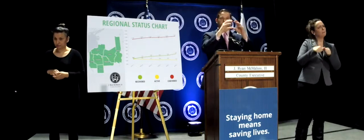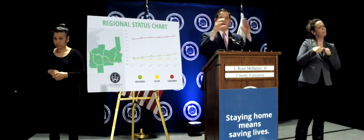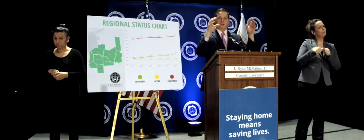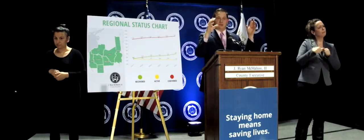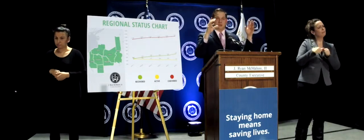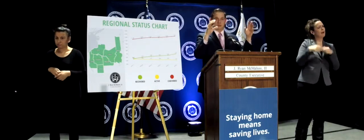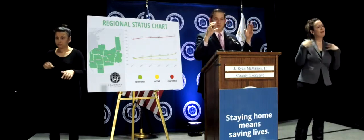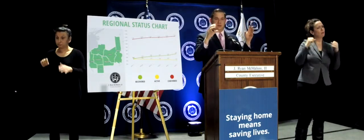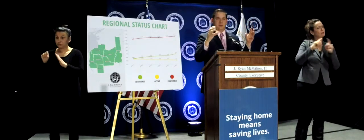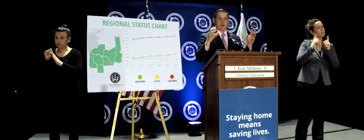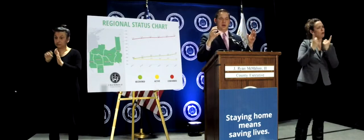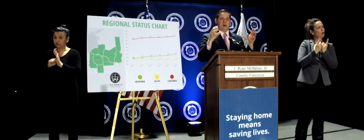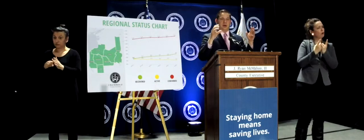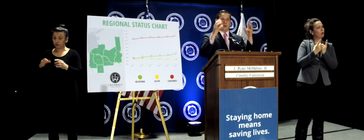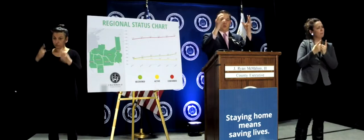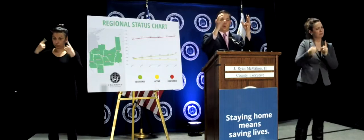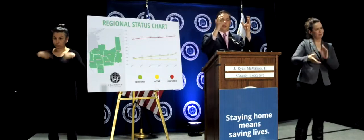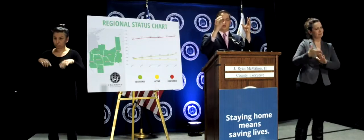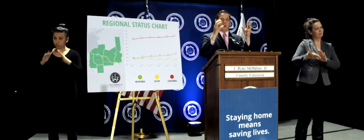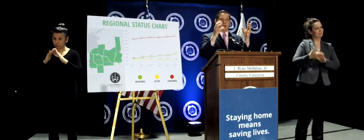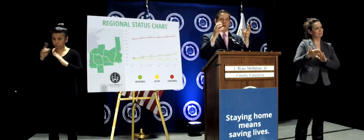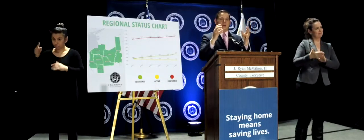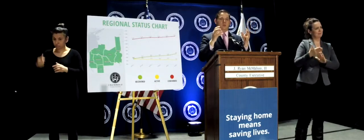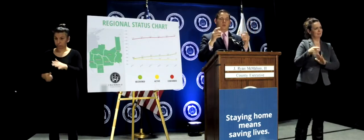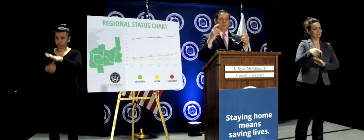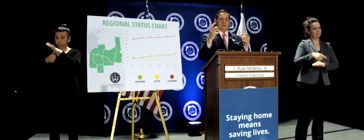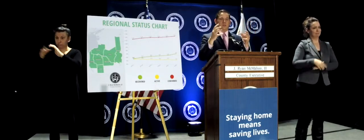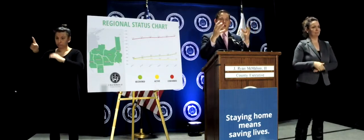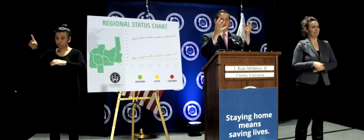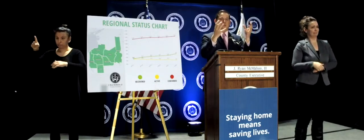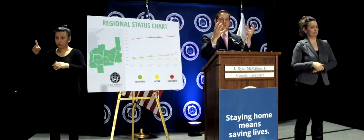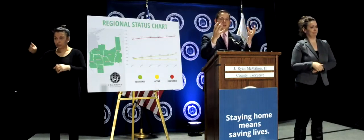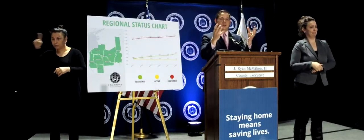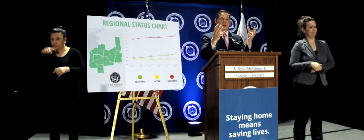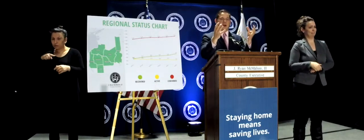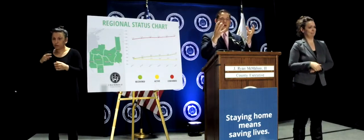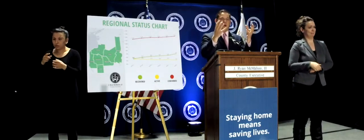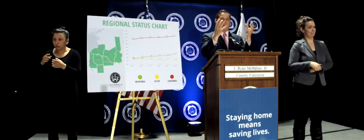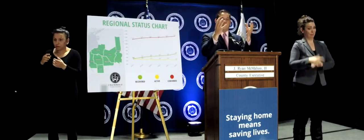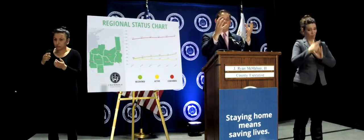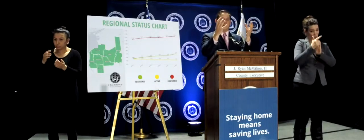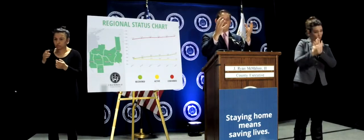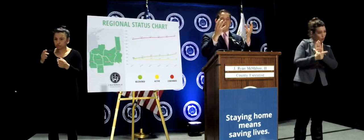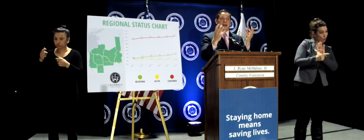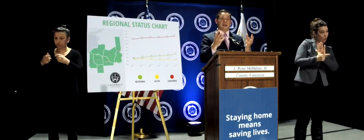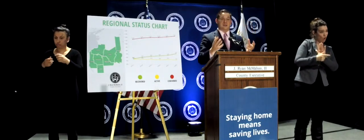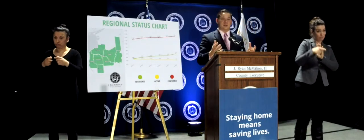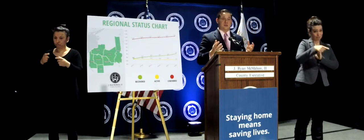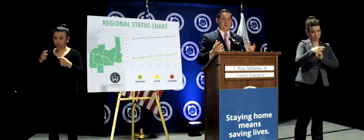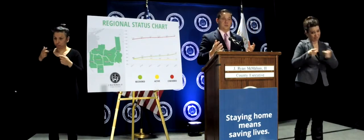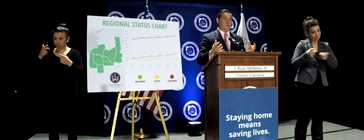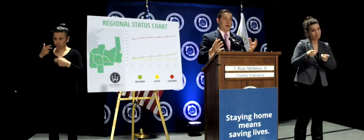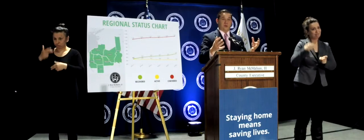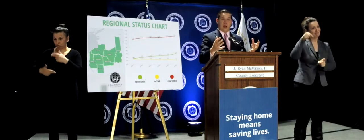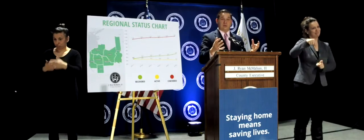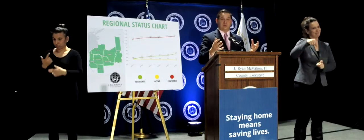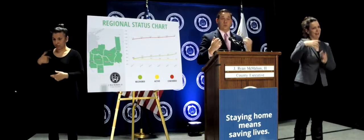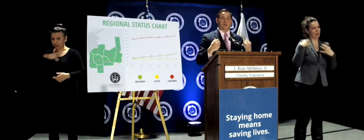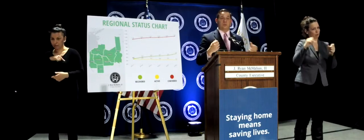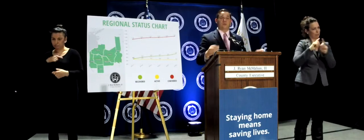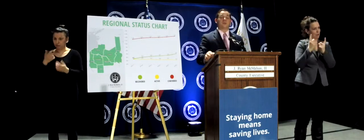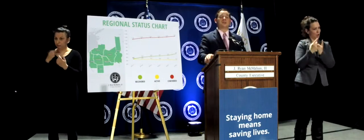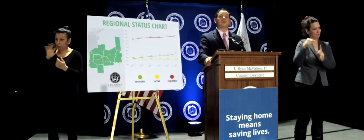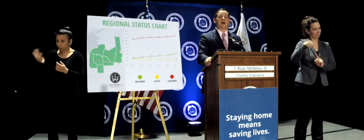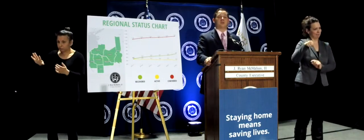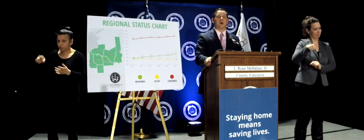is a regulatory agency, and they regulate and work with best practices and then they give guidance to the people on the ground.